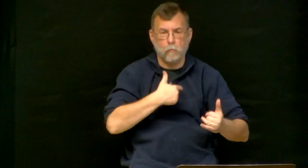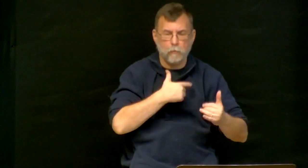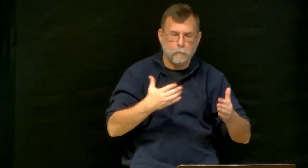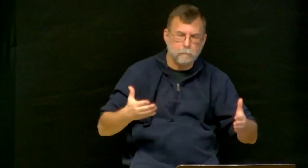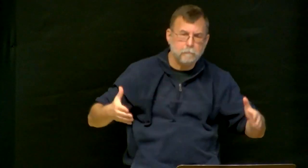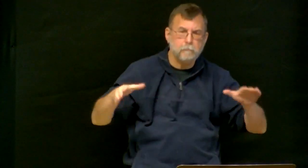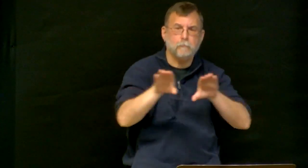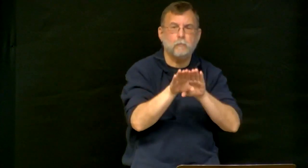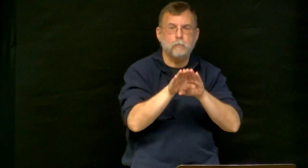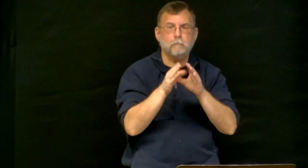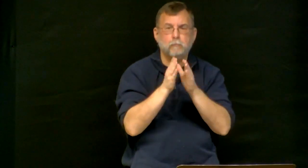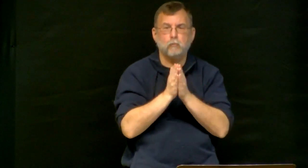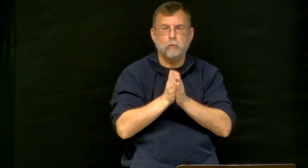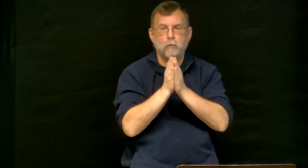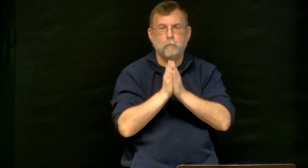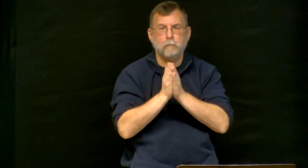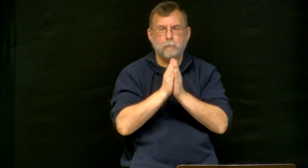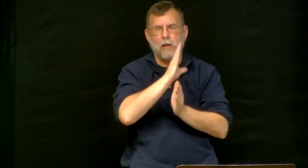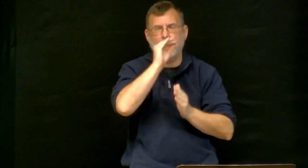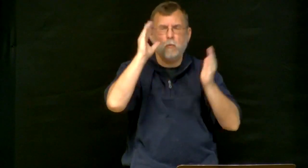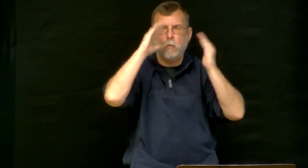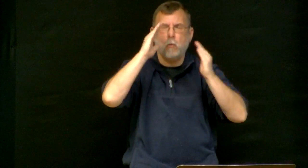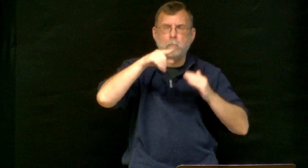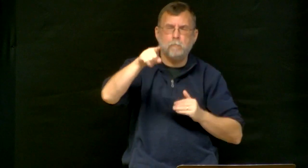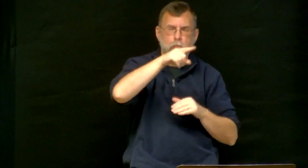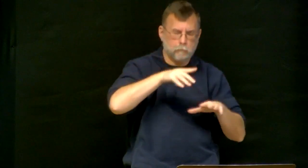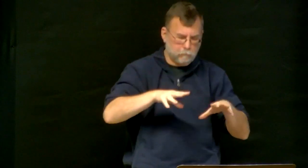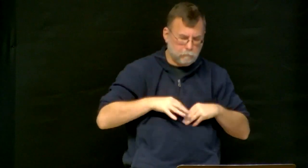Now, we have our closing prayer